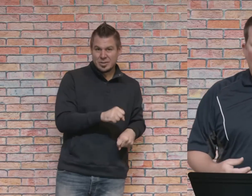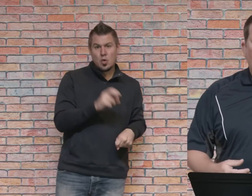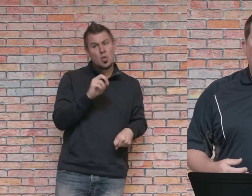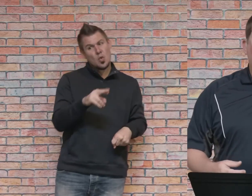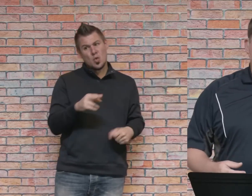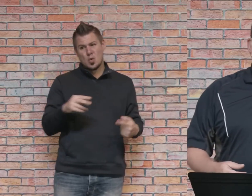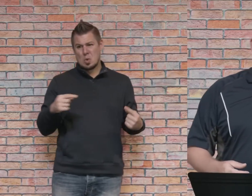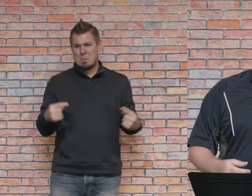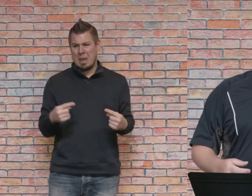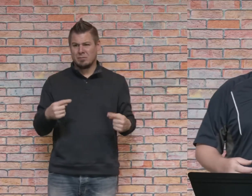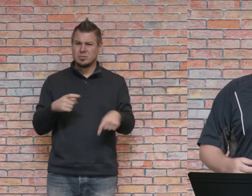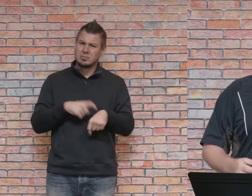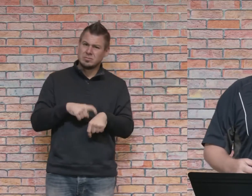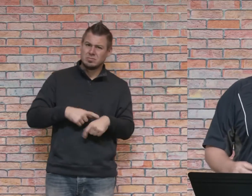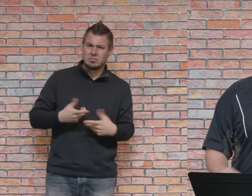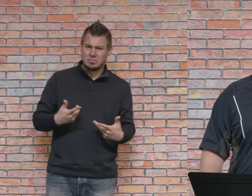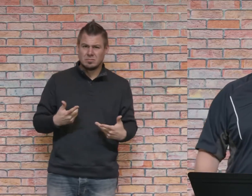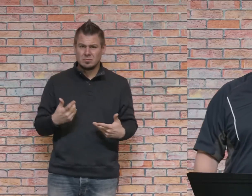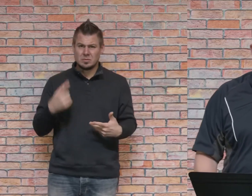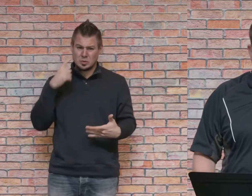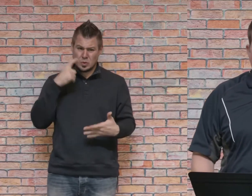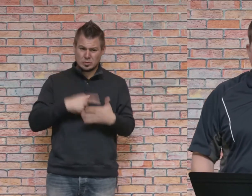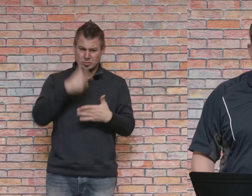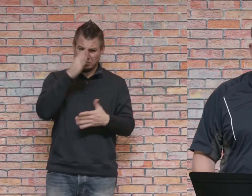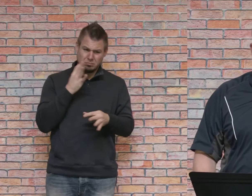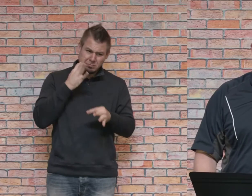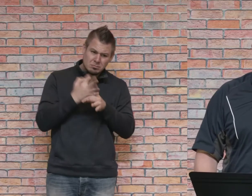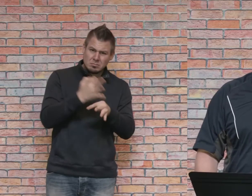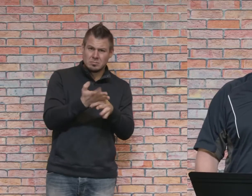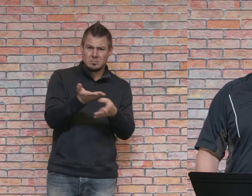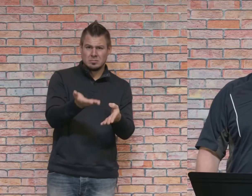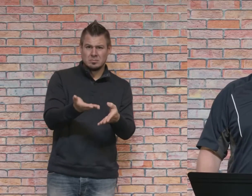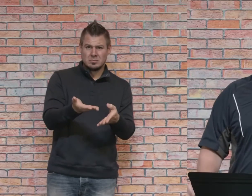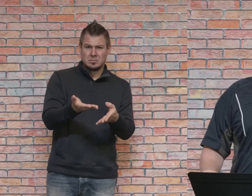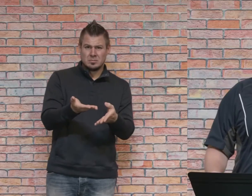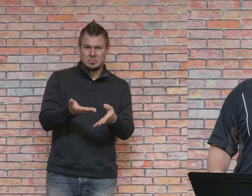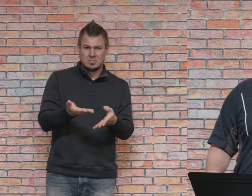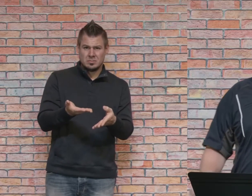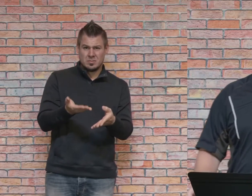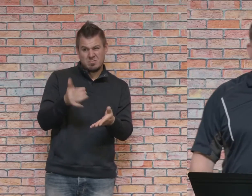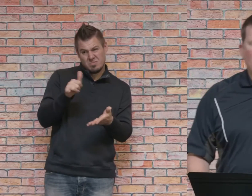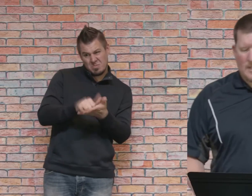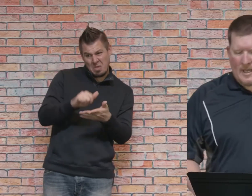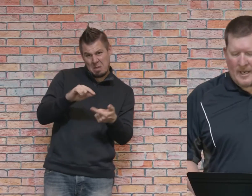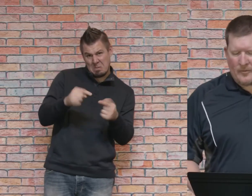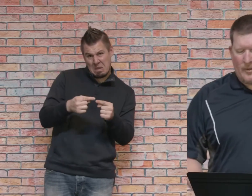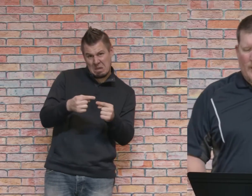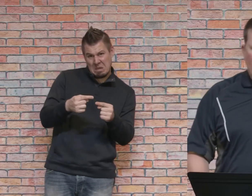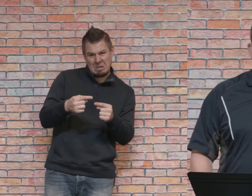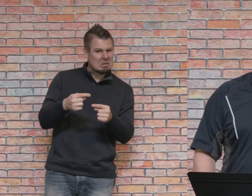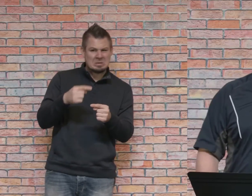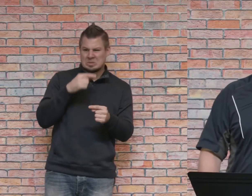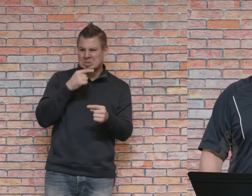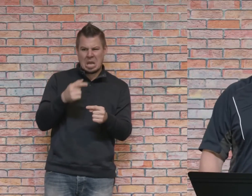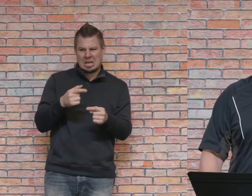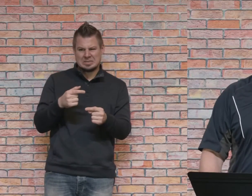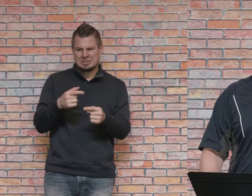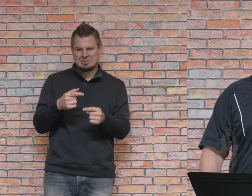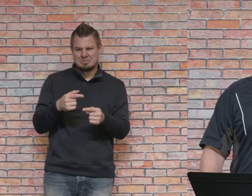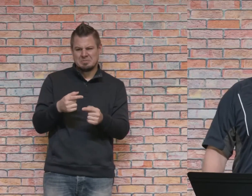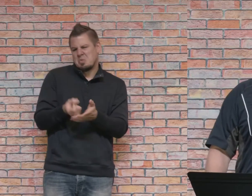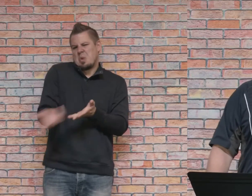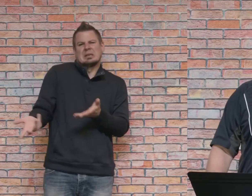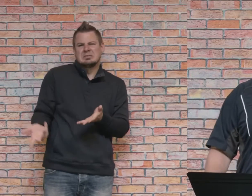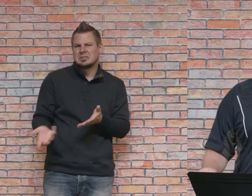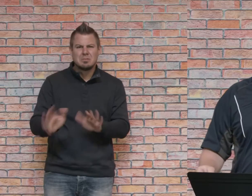also painful moments, but that you've seen where God has been faithful. And that pain you've gone through is not in vain. God can use it.